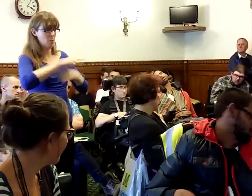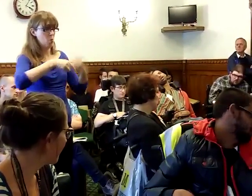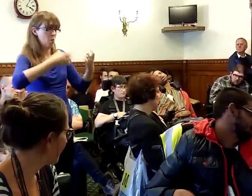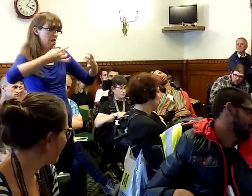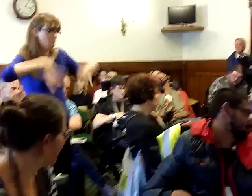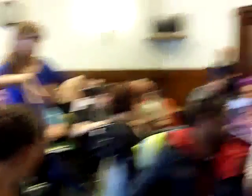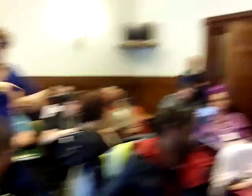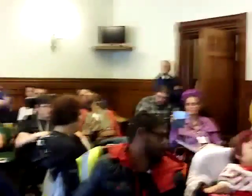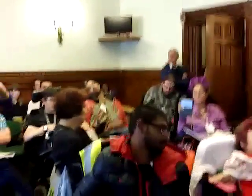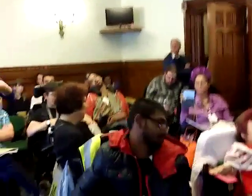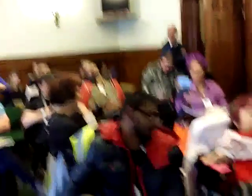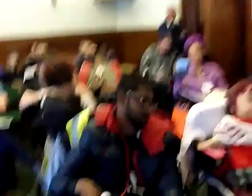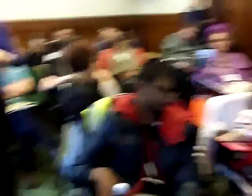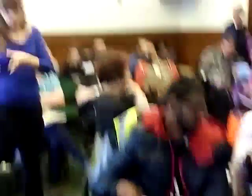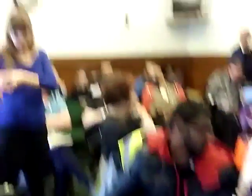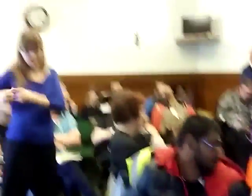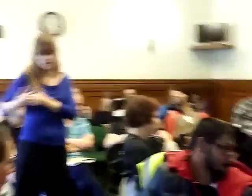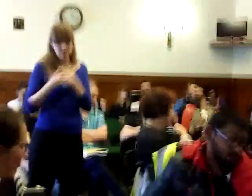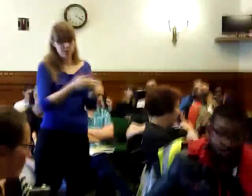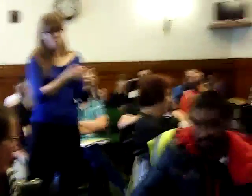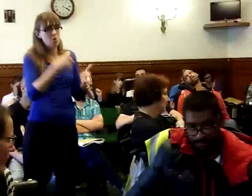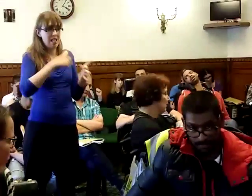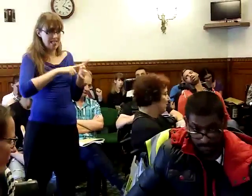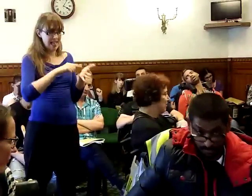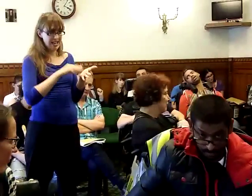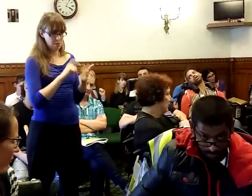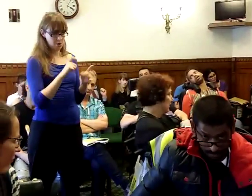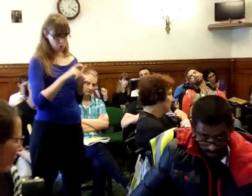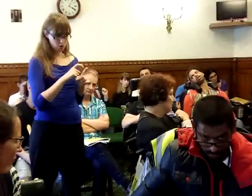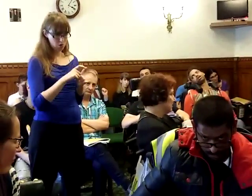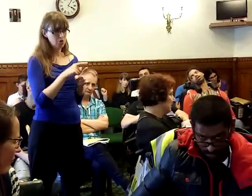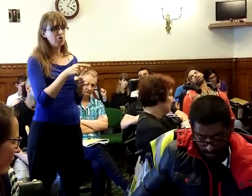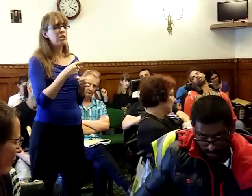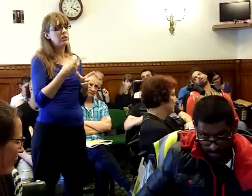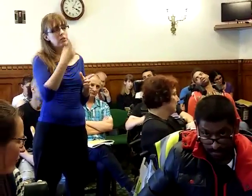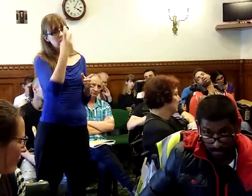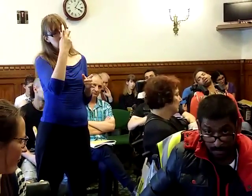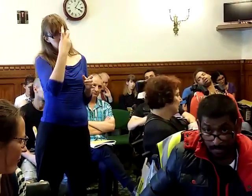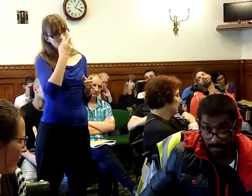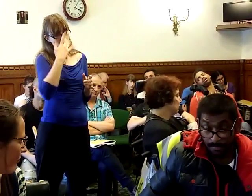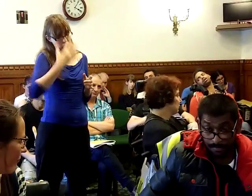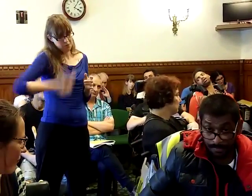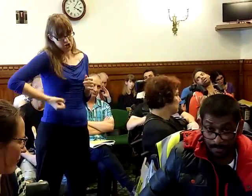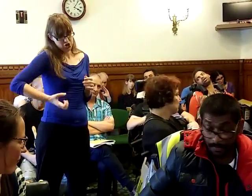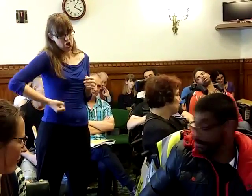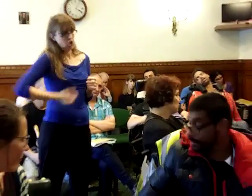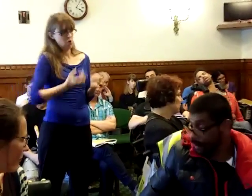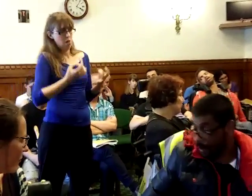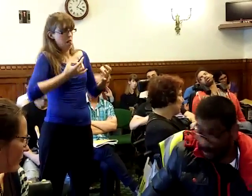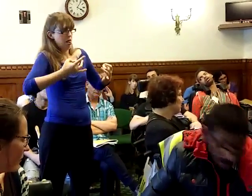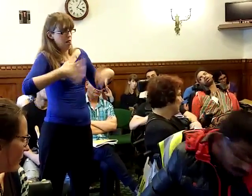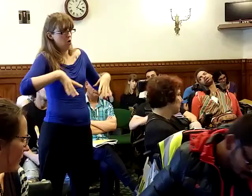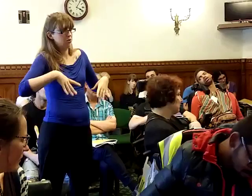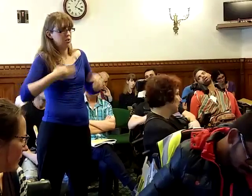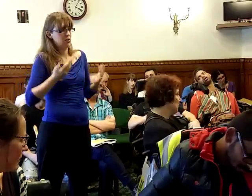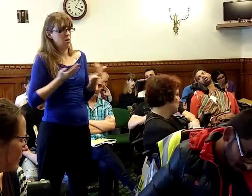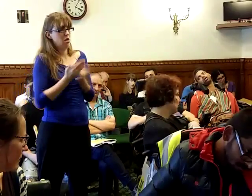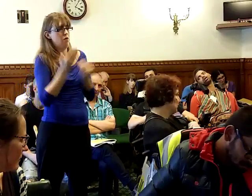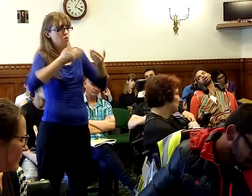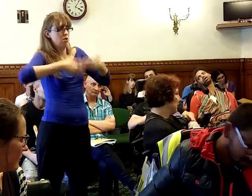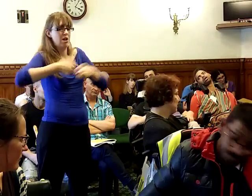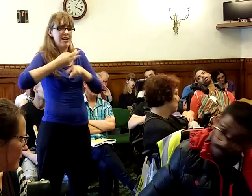to support Elaine McDonald, who was a pensioner who lost her overnight sitter and was forced to